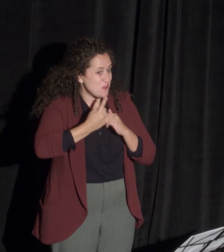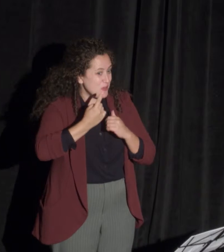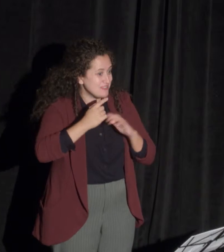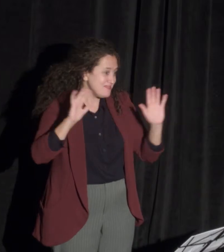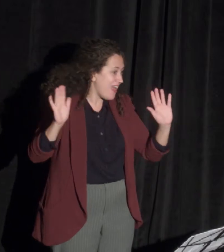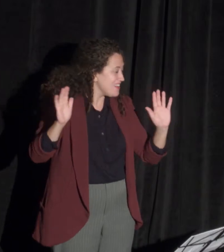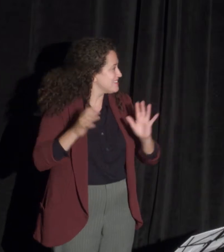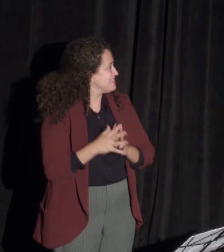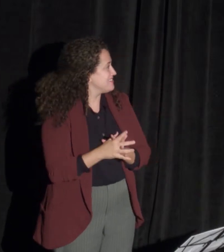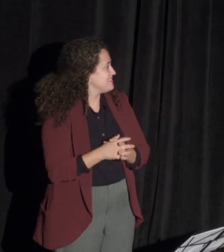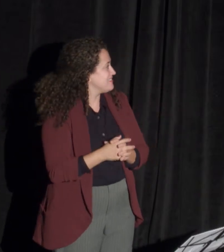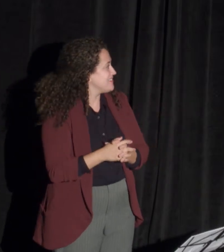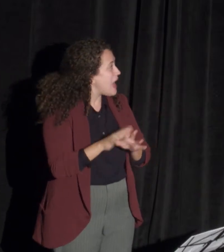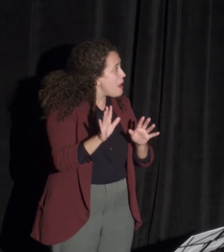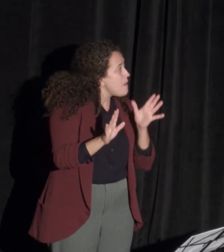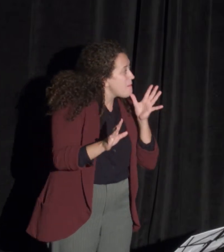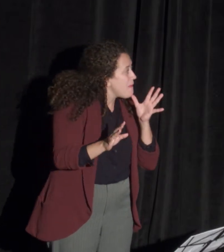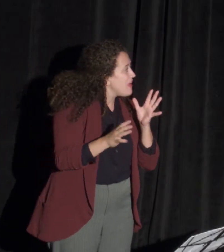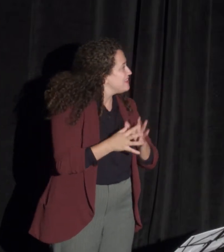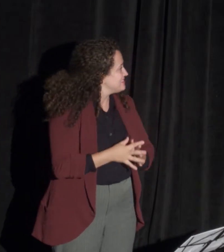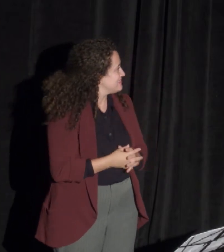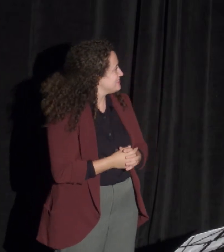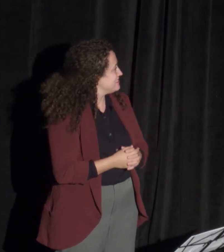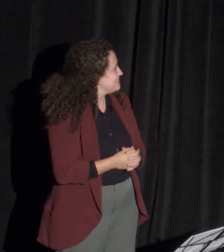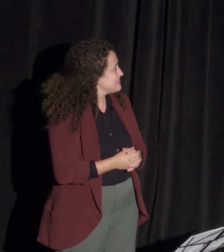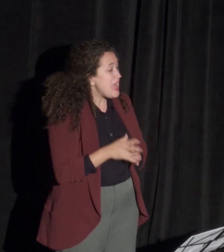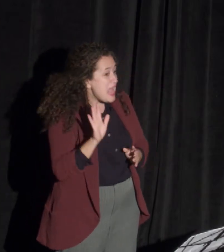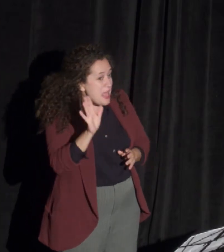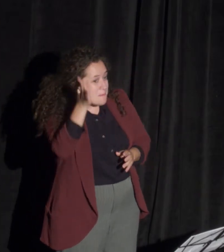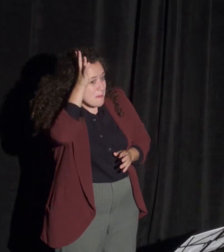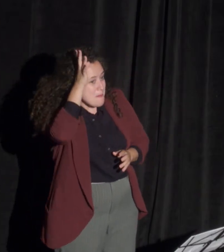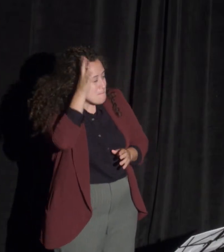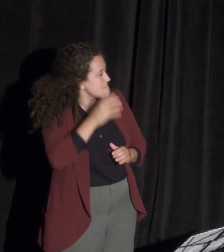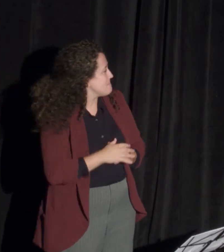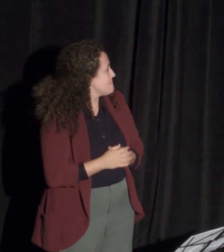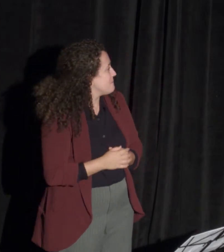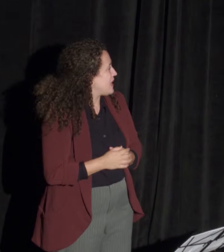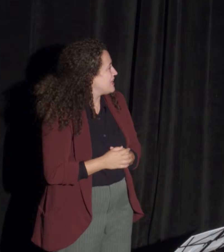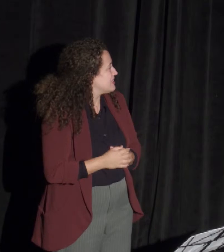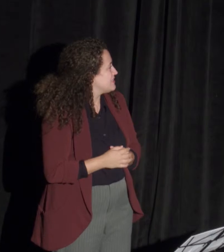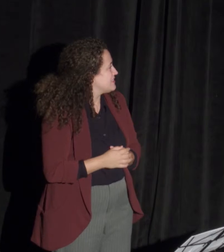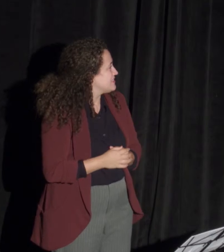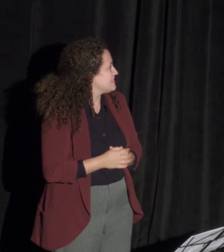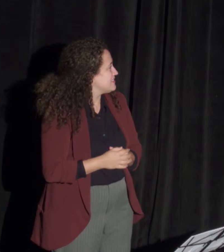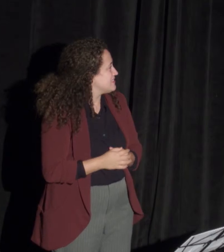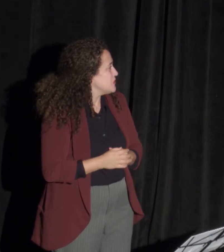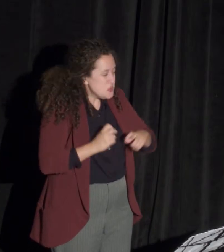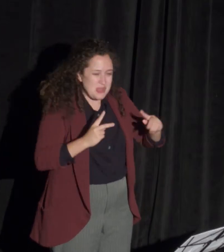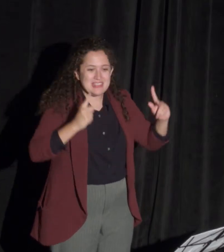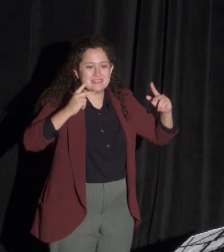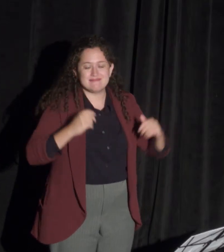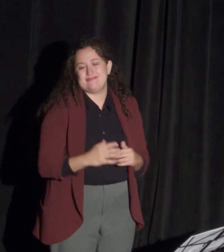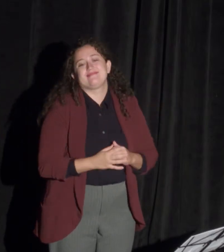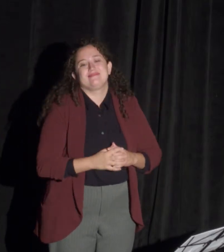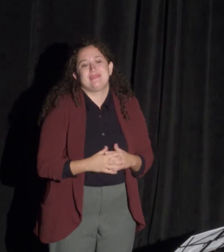Hey, Mama. Hey, Papa. Okay, I'm done.